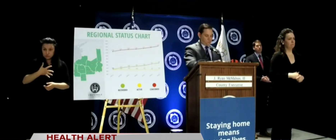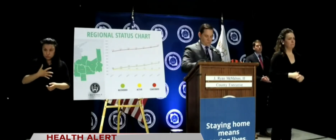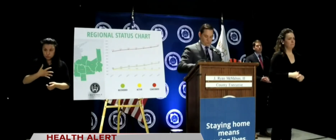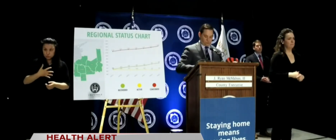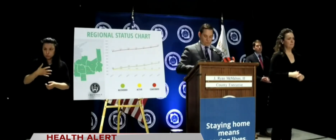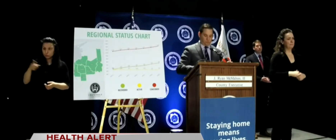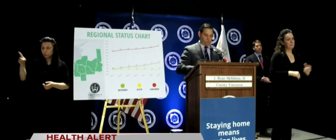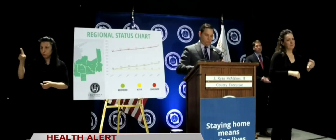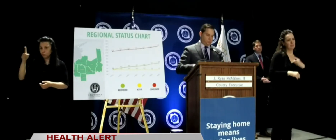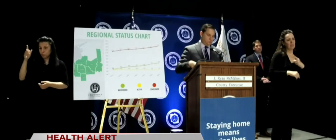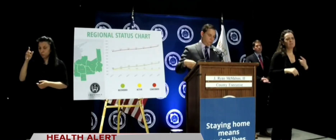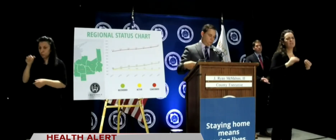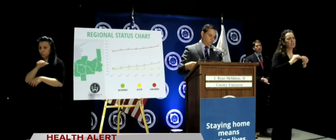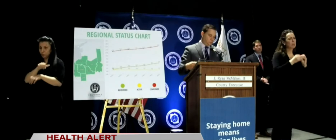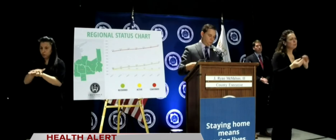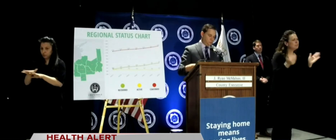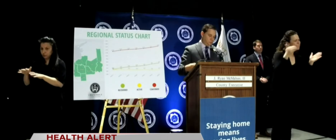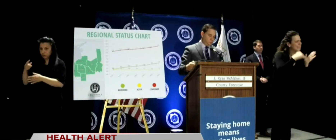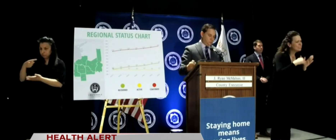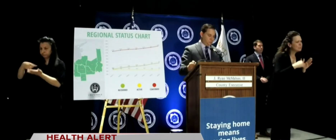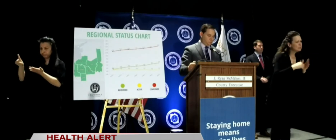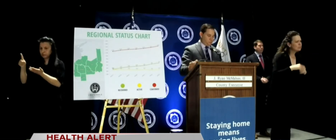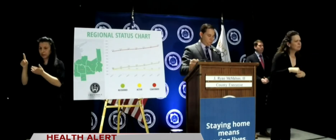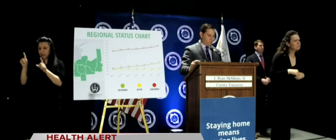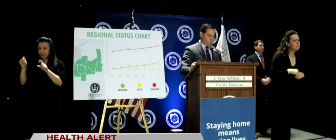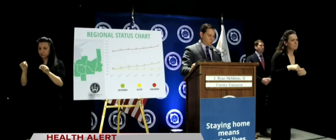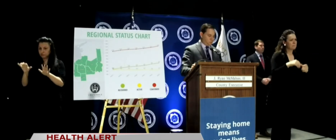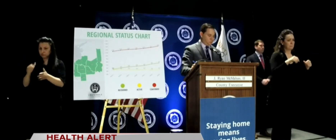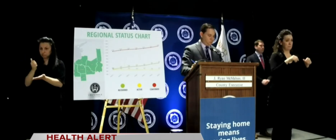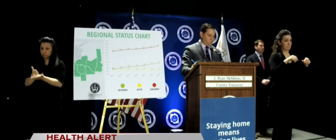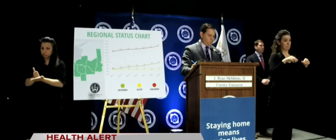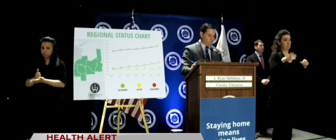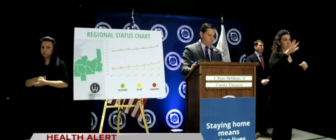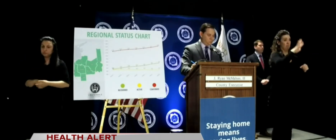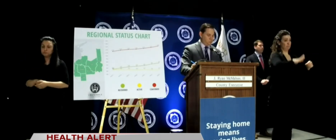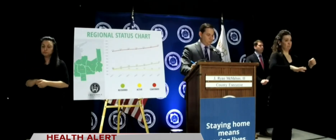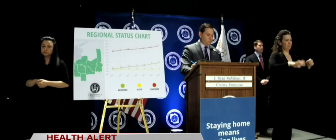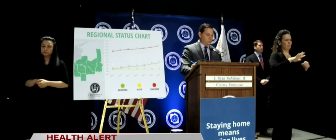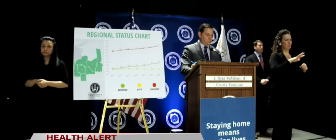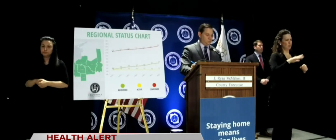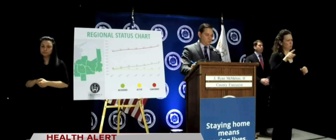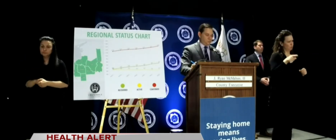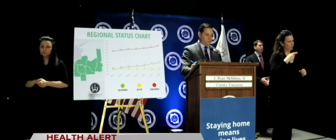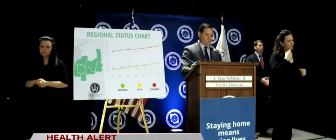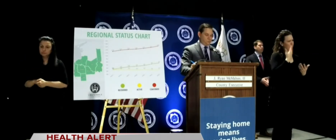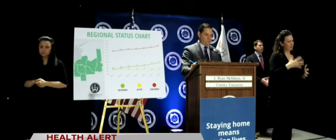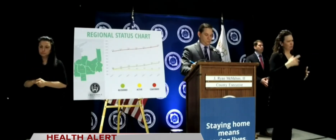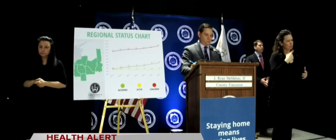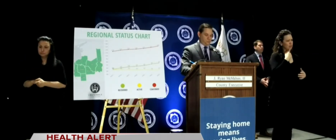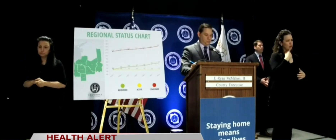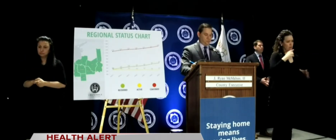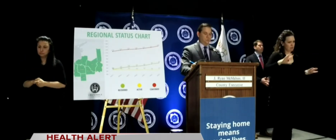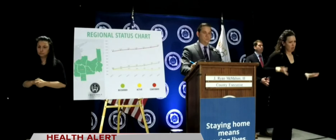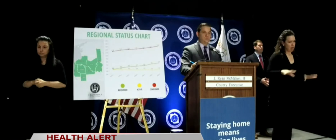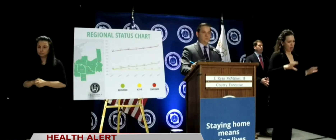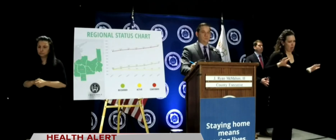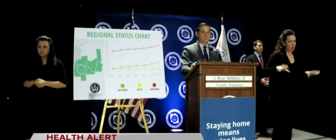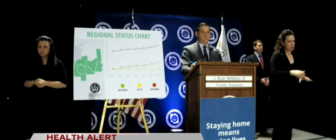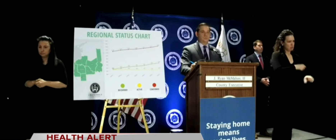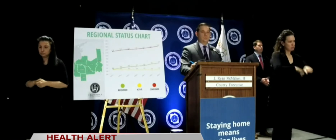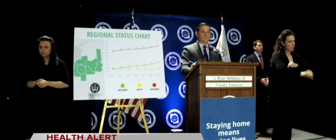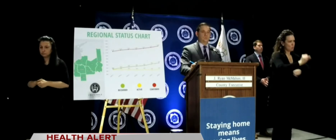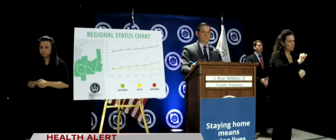quickly? How many places have you done proactive testing? You mentioned about